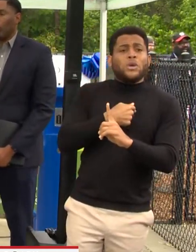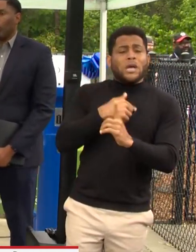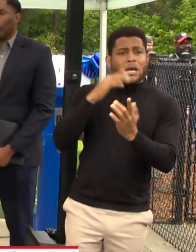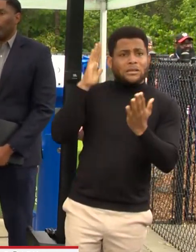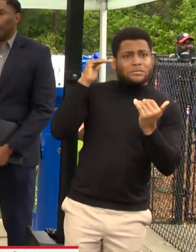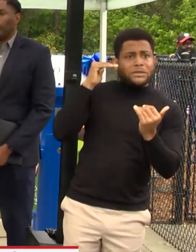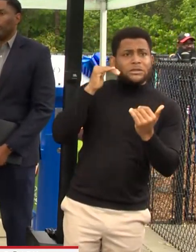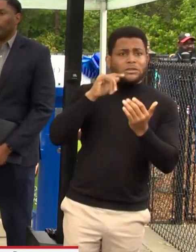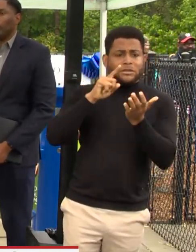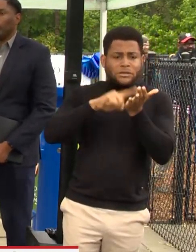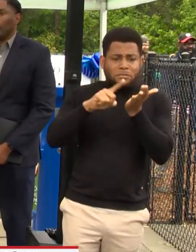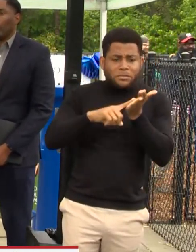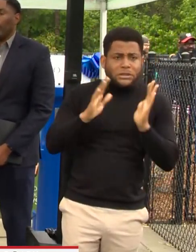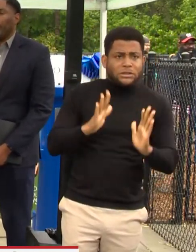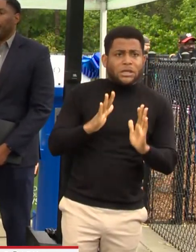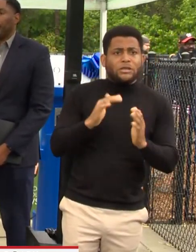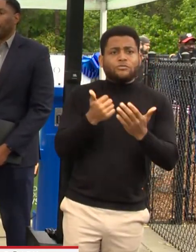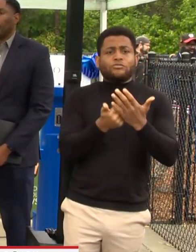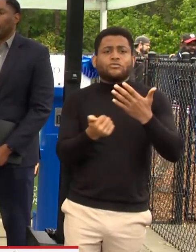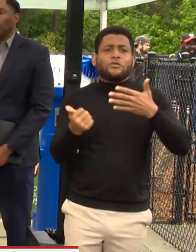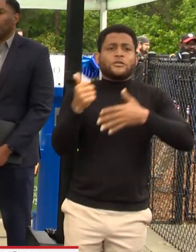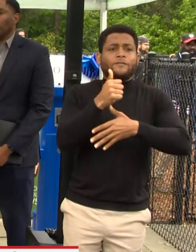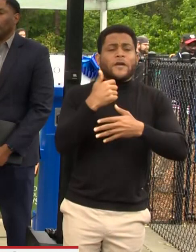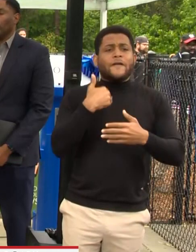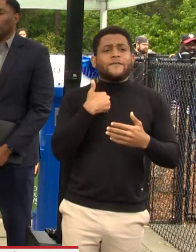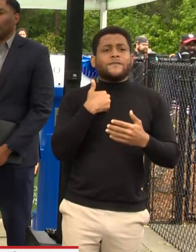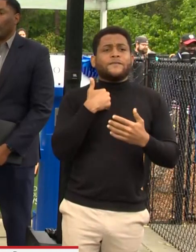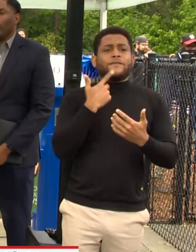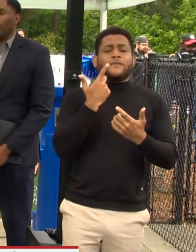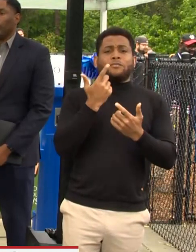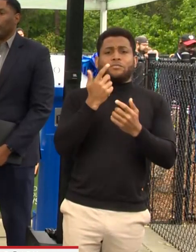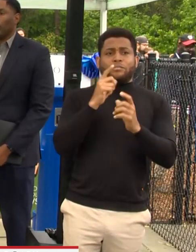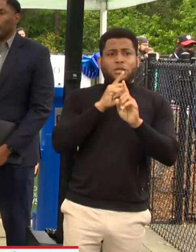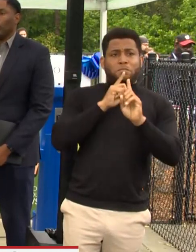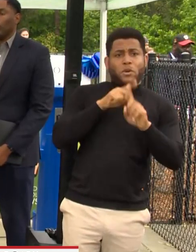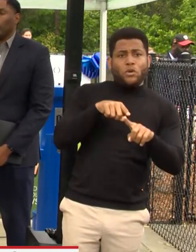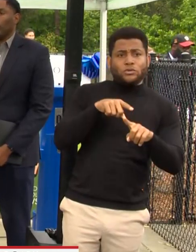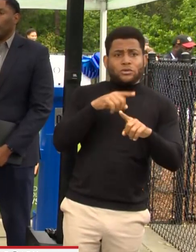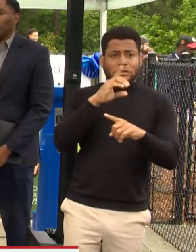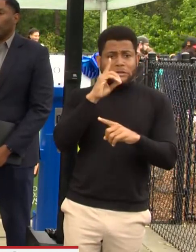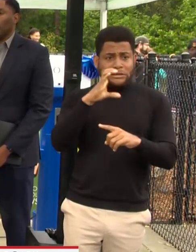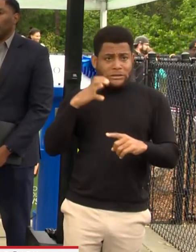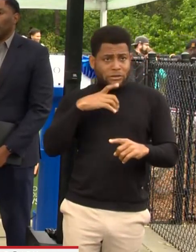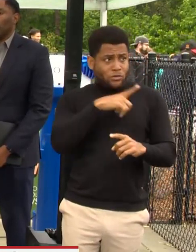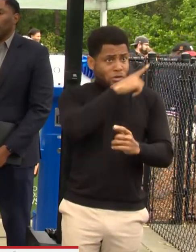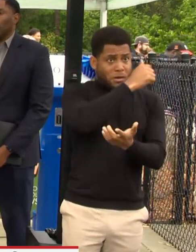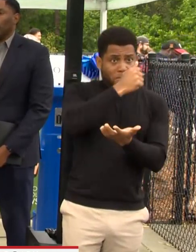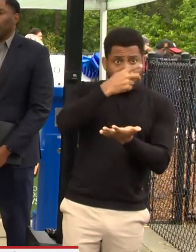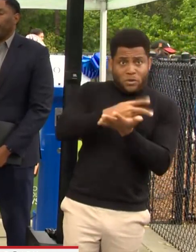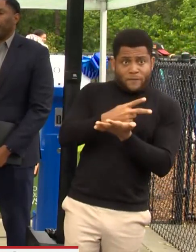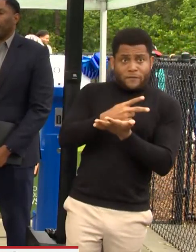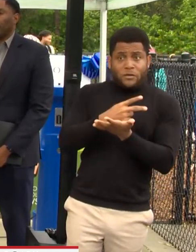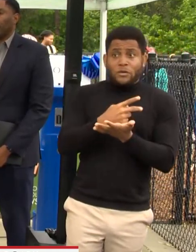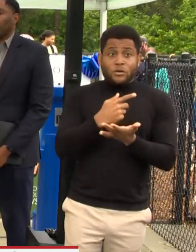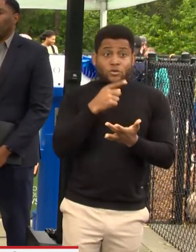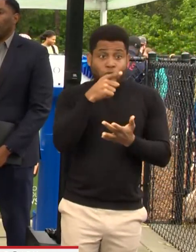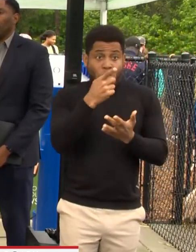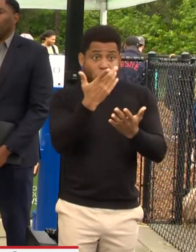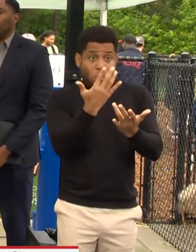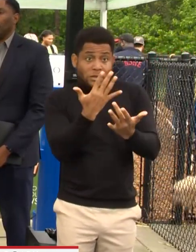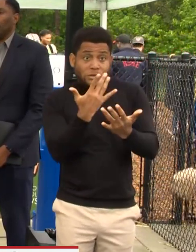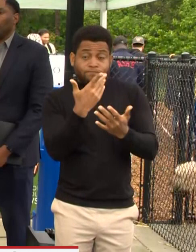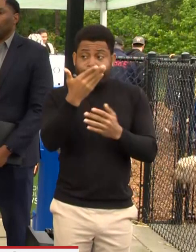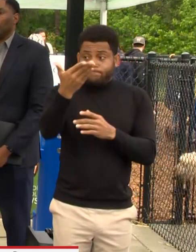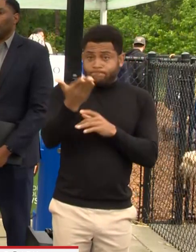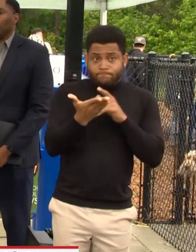that the council authorized. What are your thoughts as you wait for that to hit your desk, and the possibility that there could be